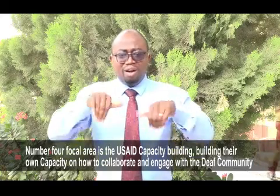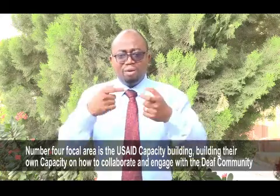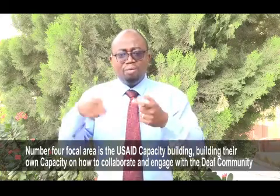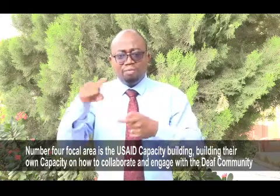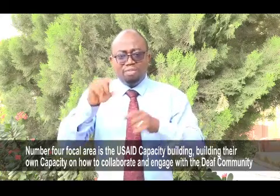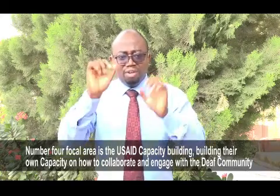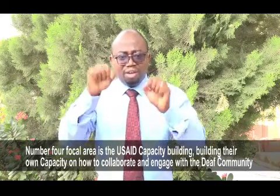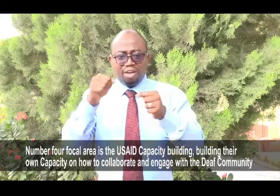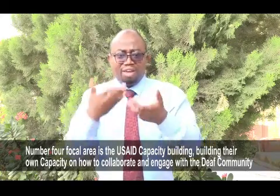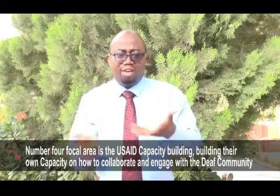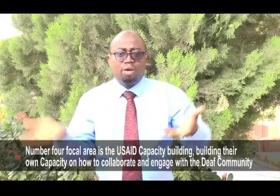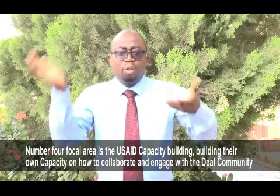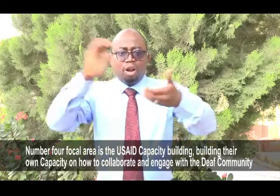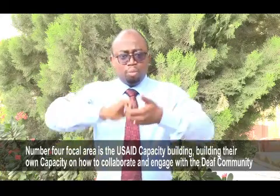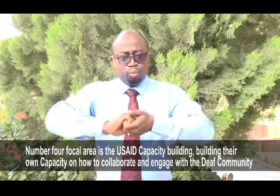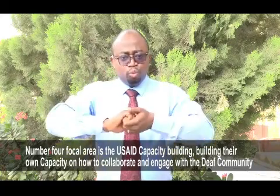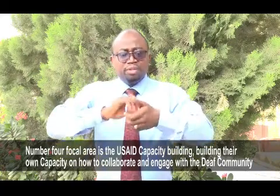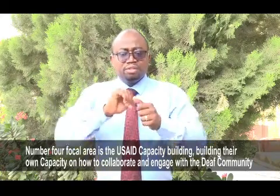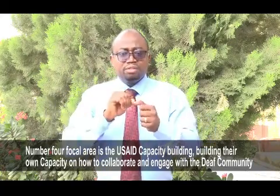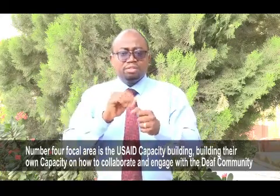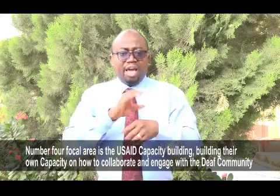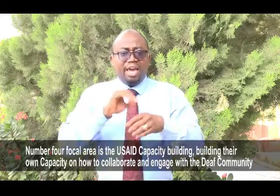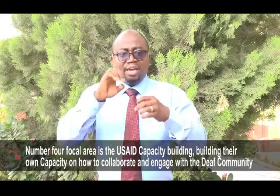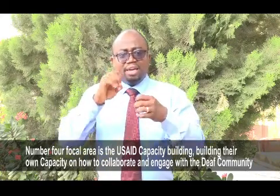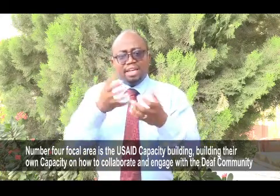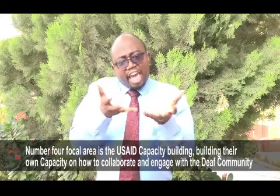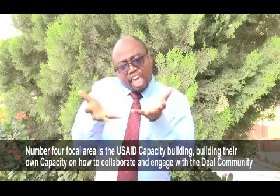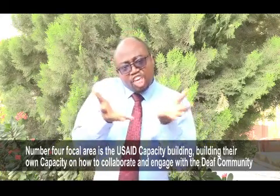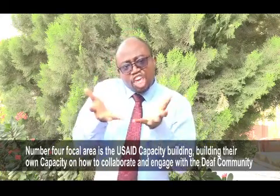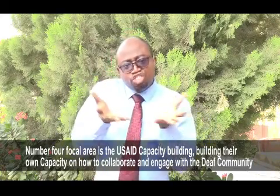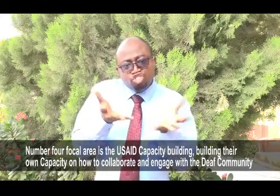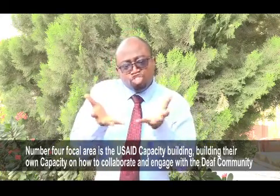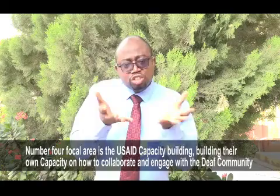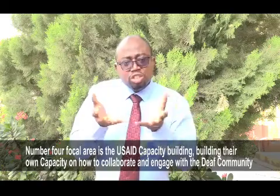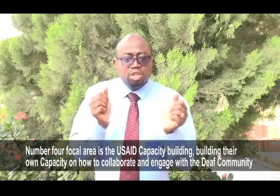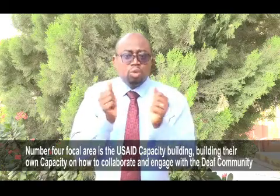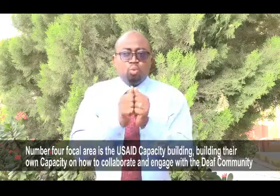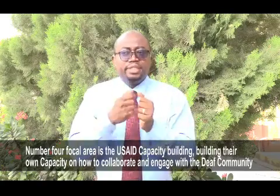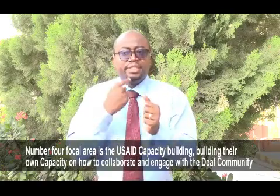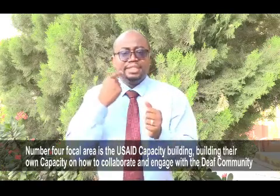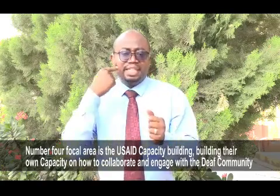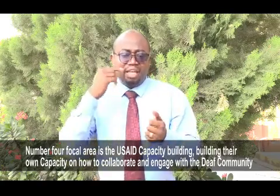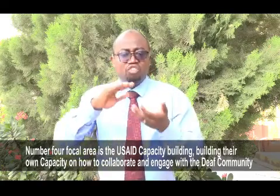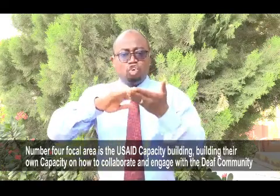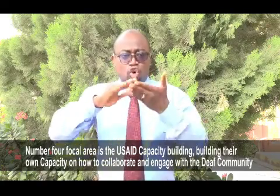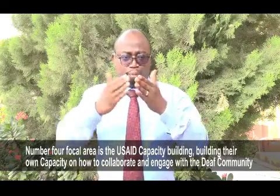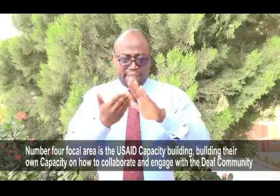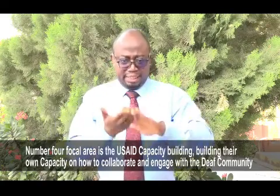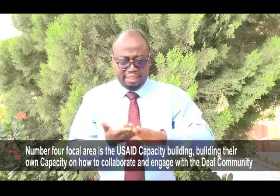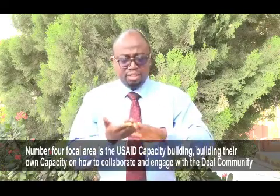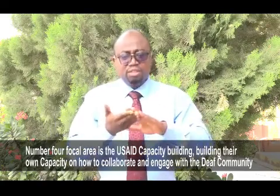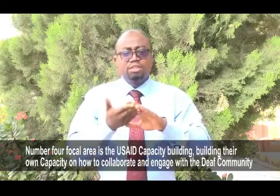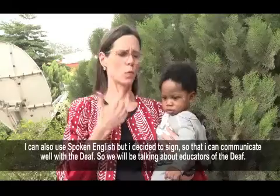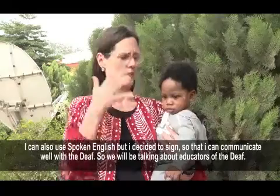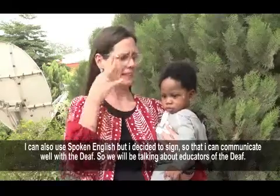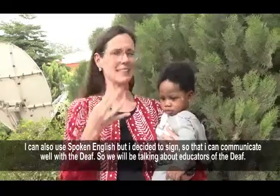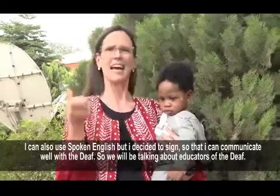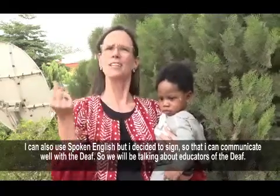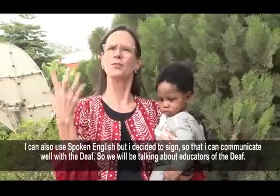capacity on how to collaborate and engage with the deaf community. Can also use spoken